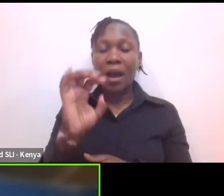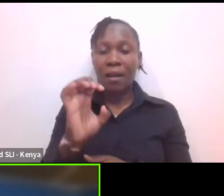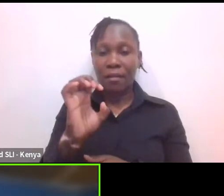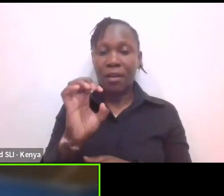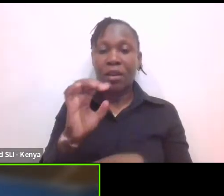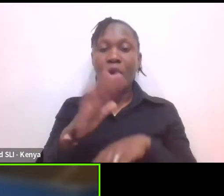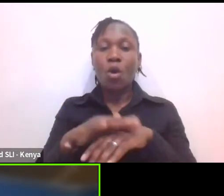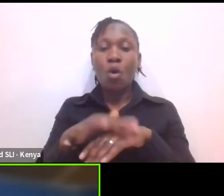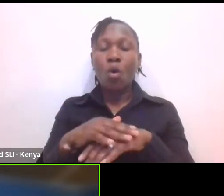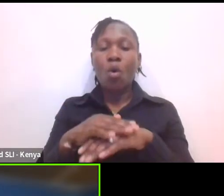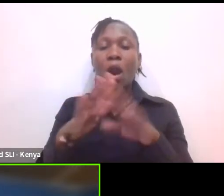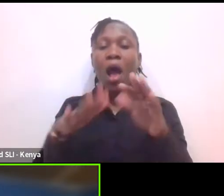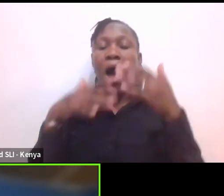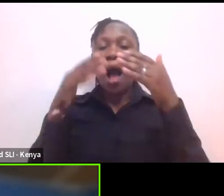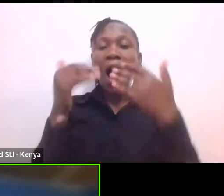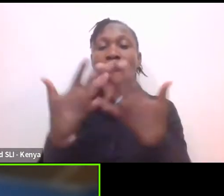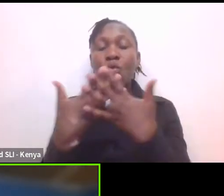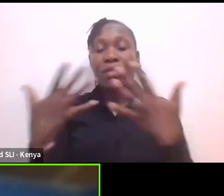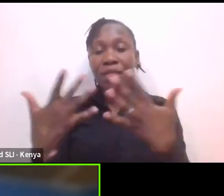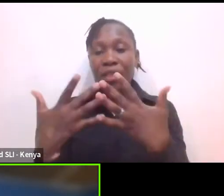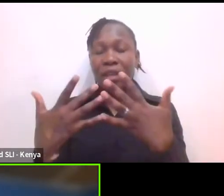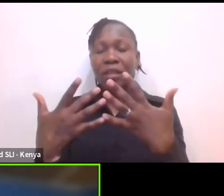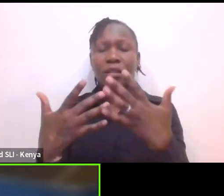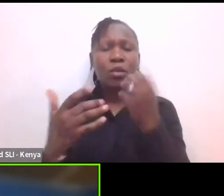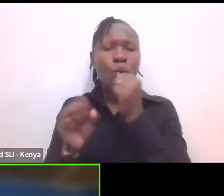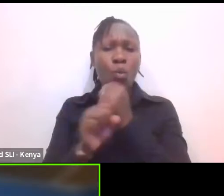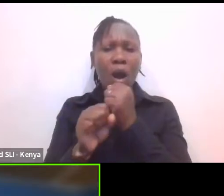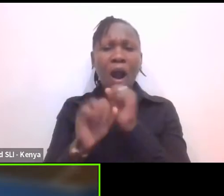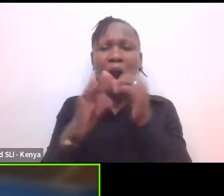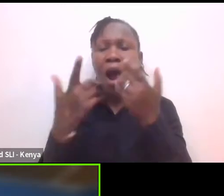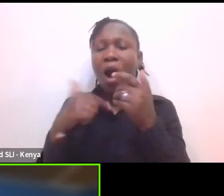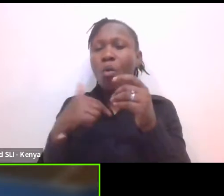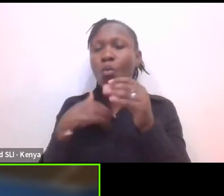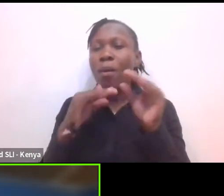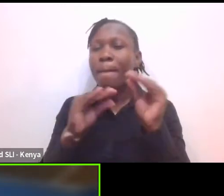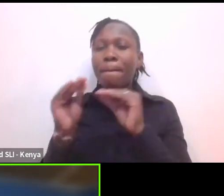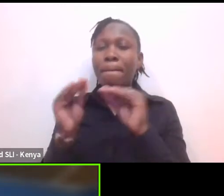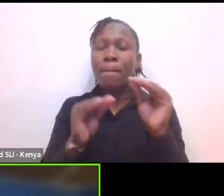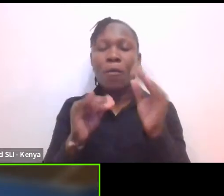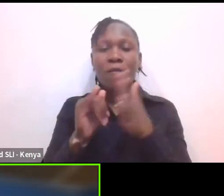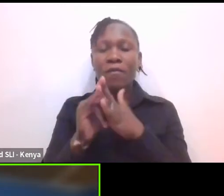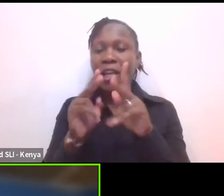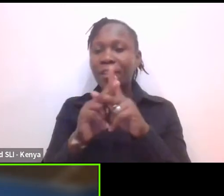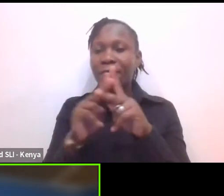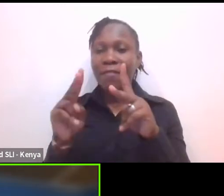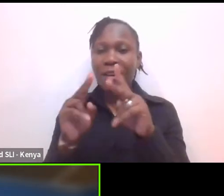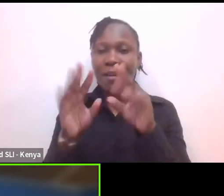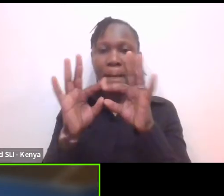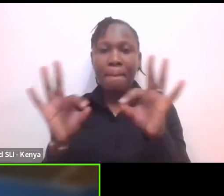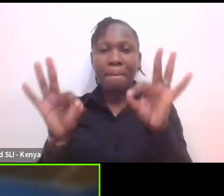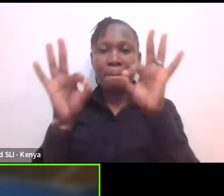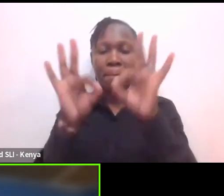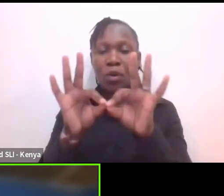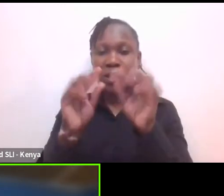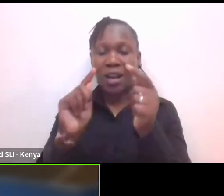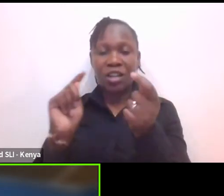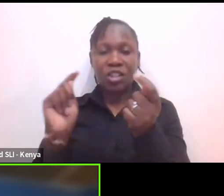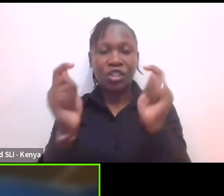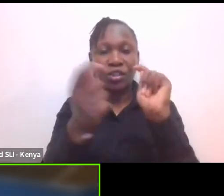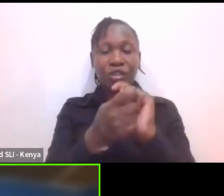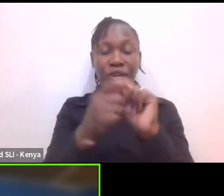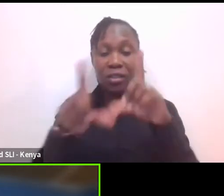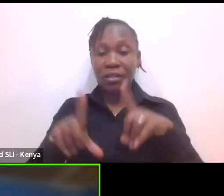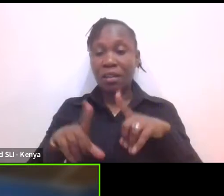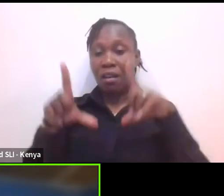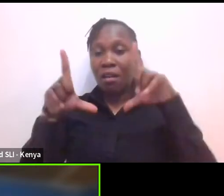like for what, you know, how do we navigate that very, very important transition in life where we